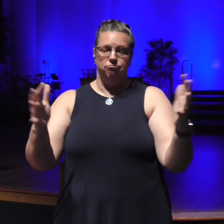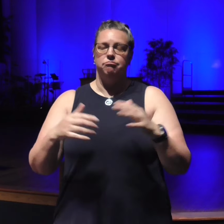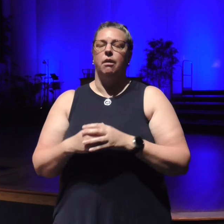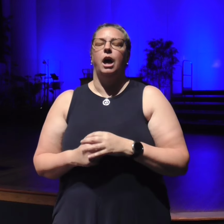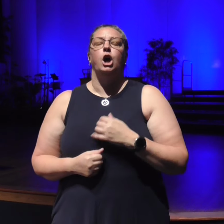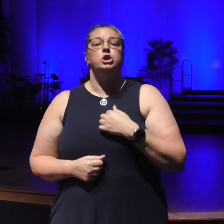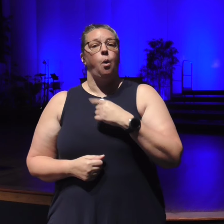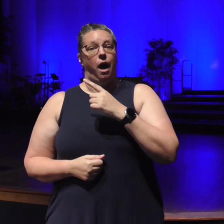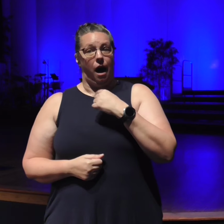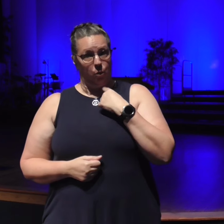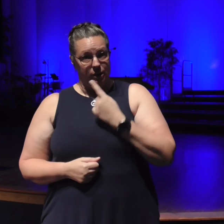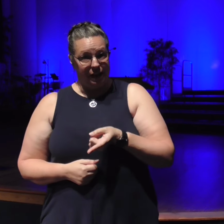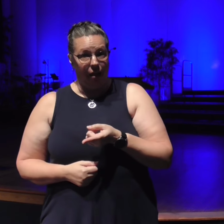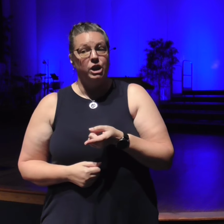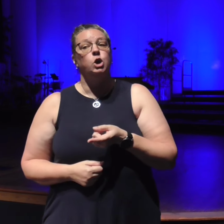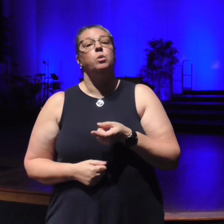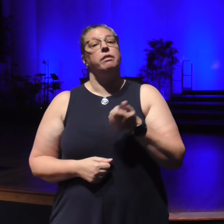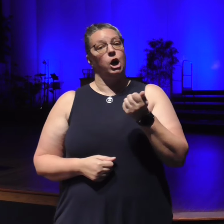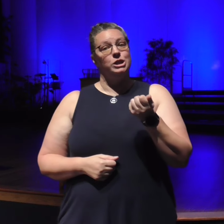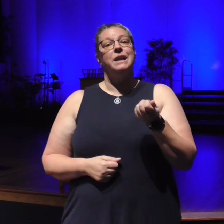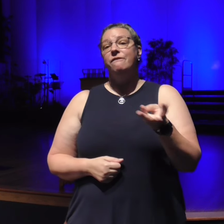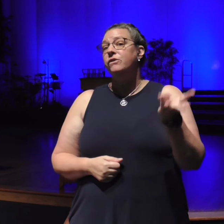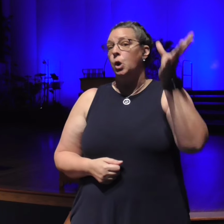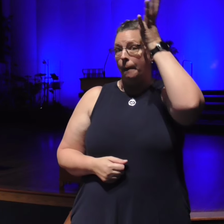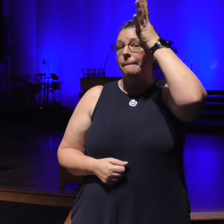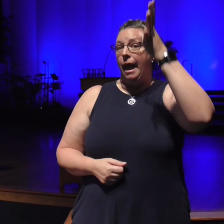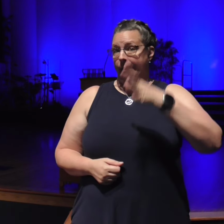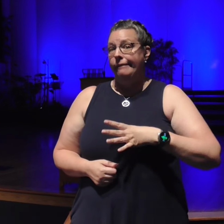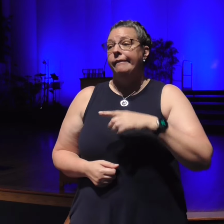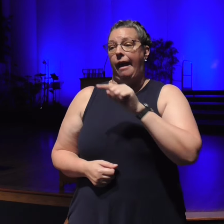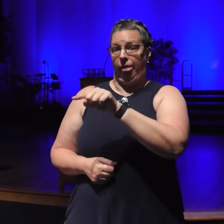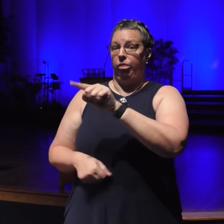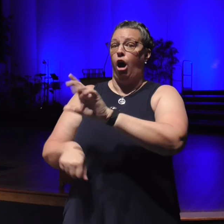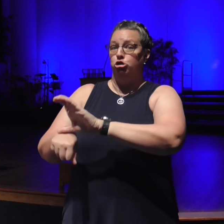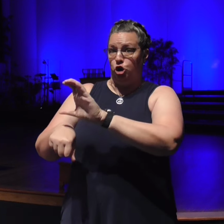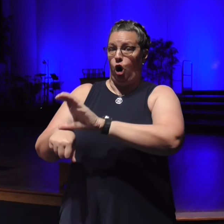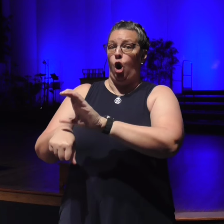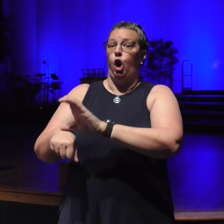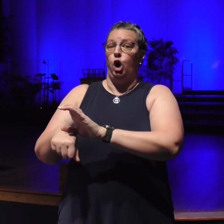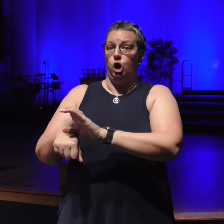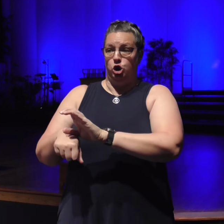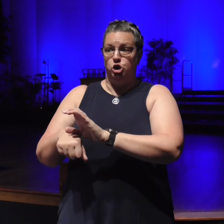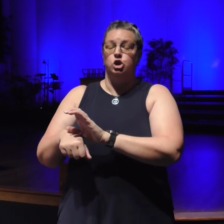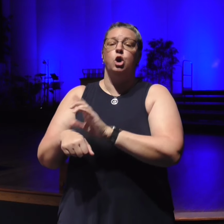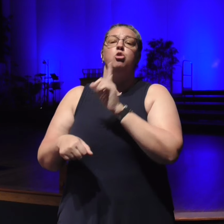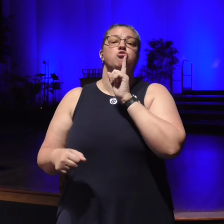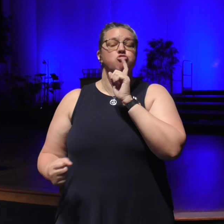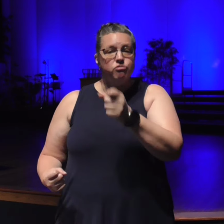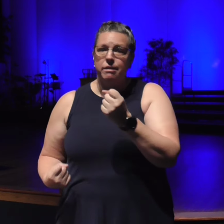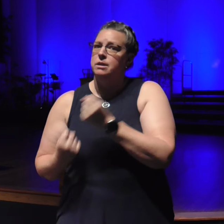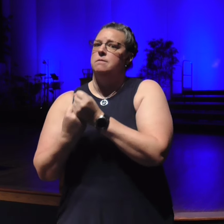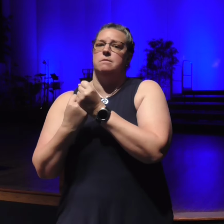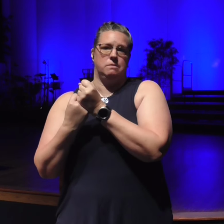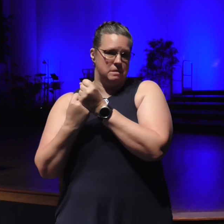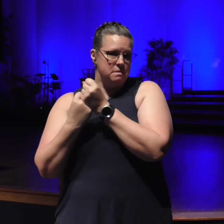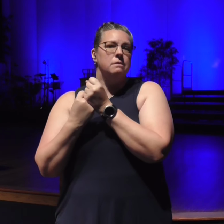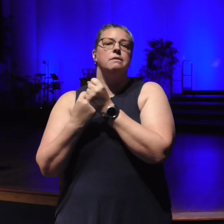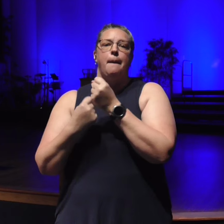to say that there were a couple of men in that church who lifted me up